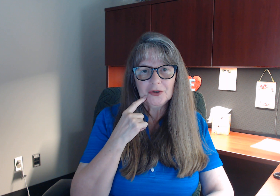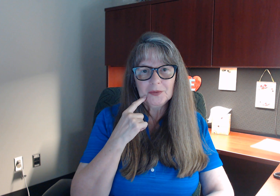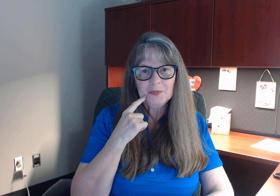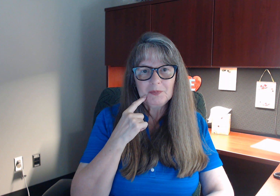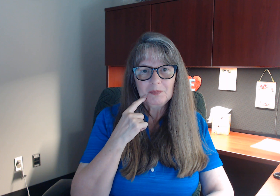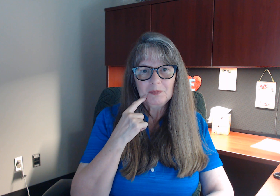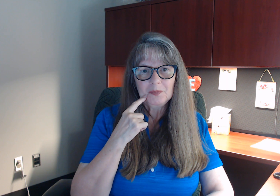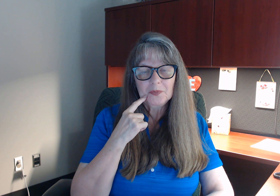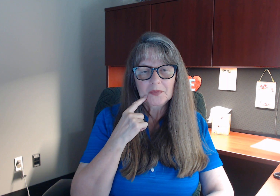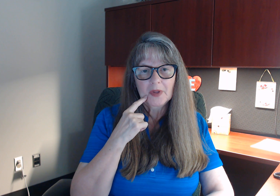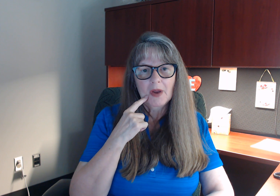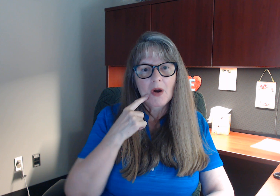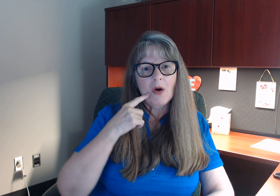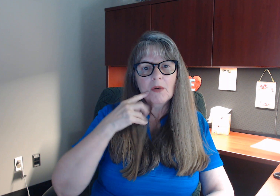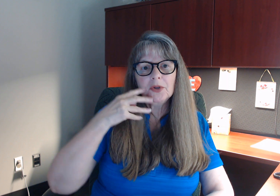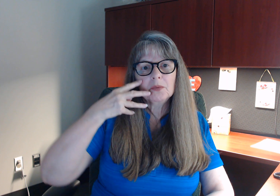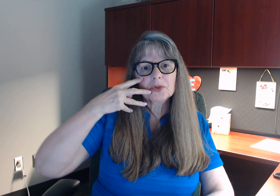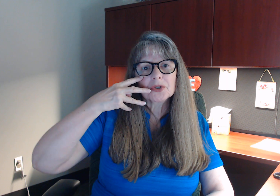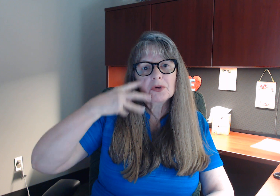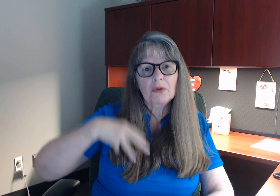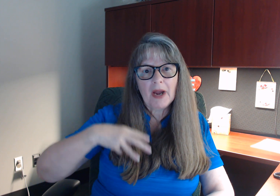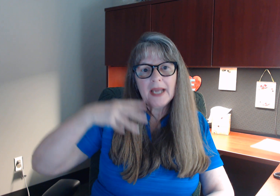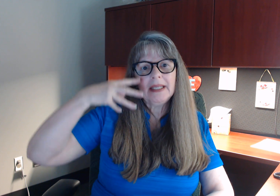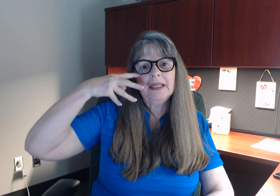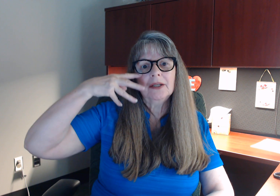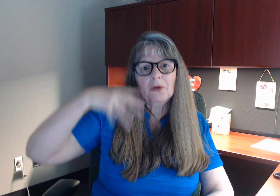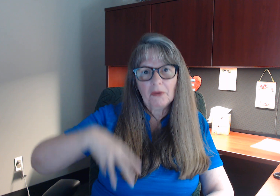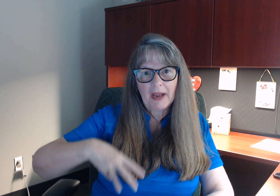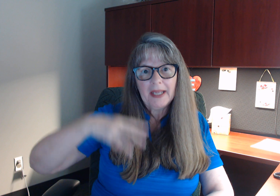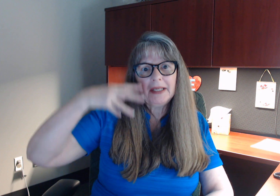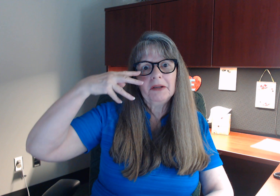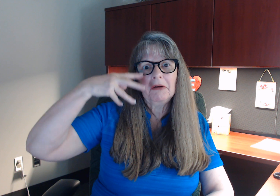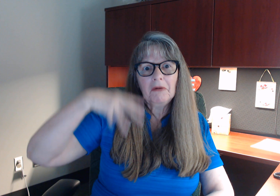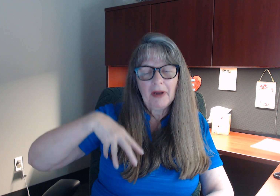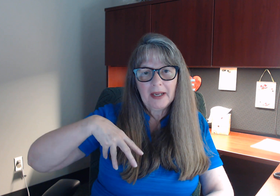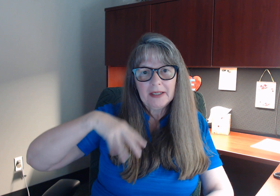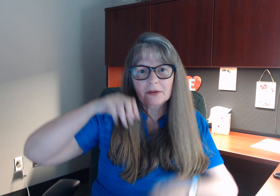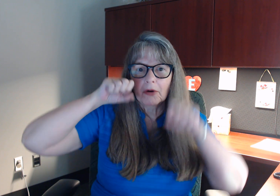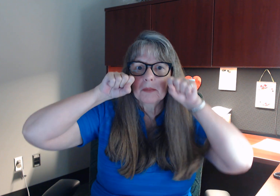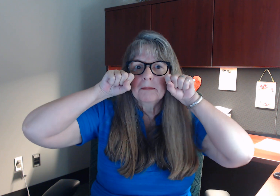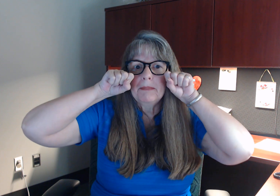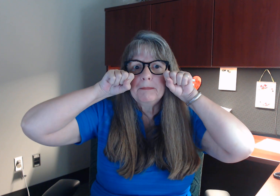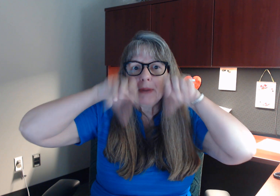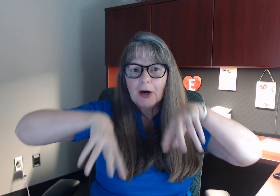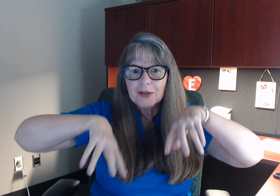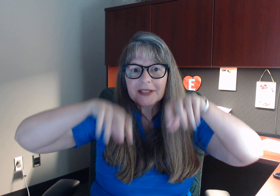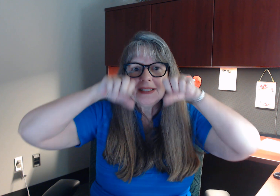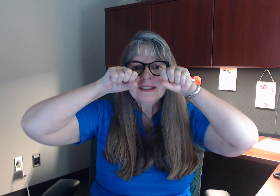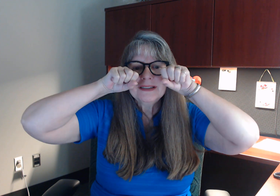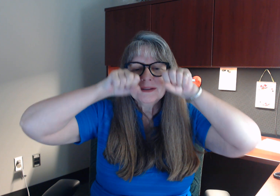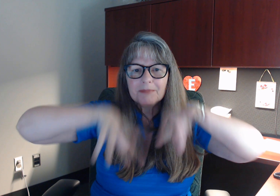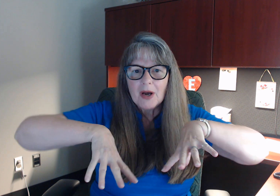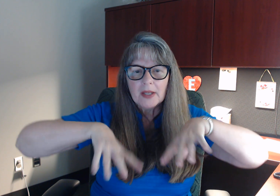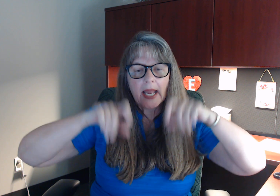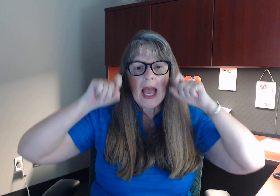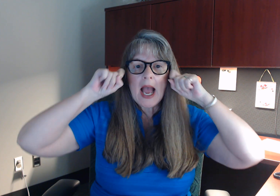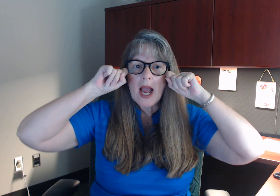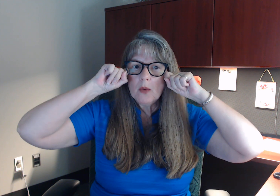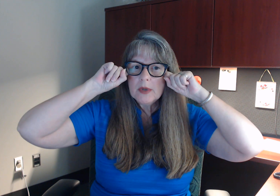tear, or you were just crying, or bawling. I would